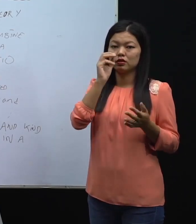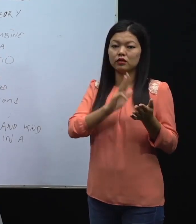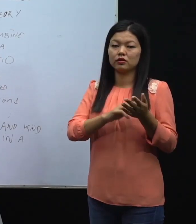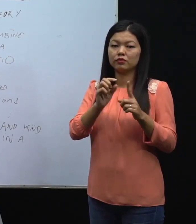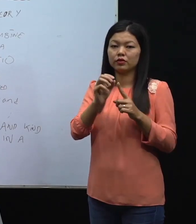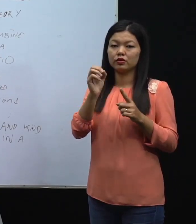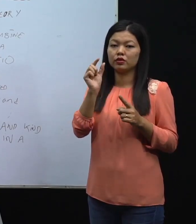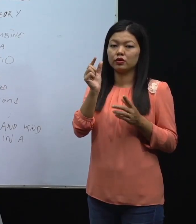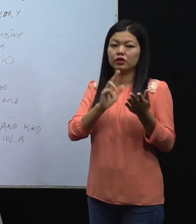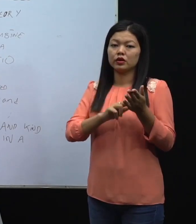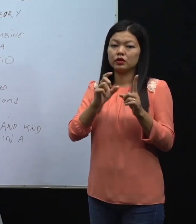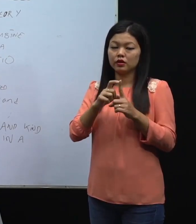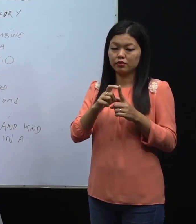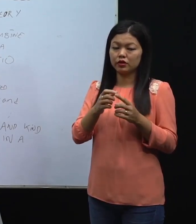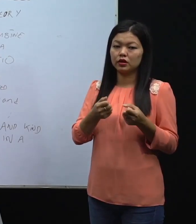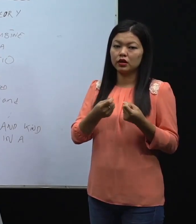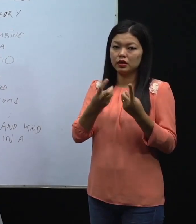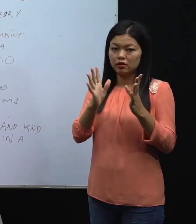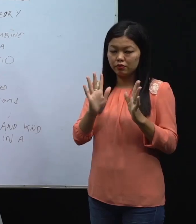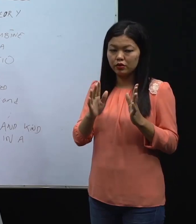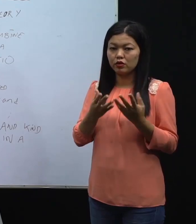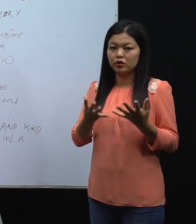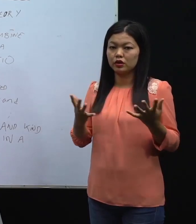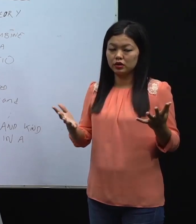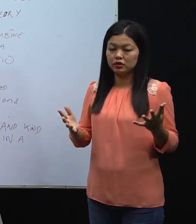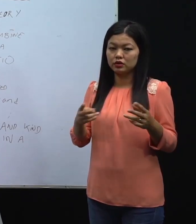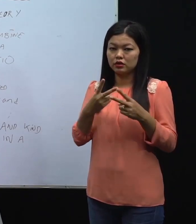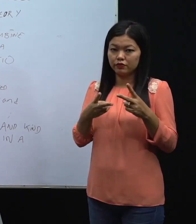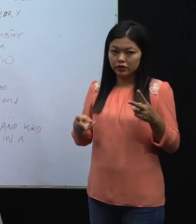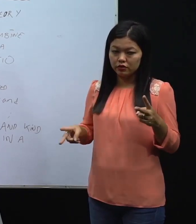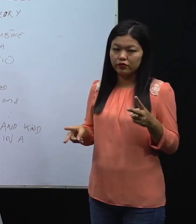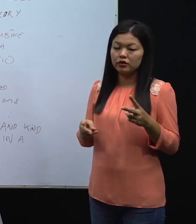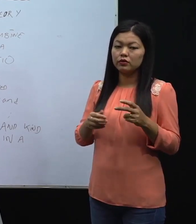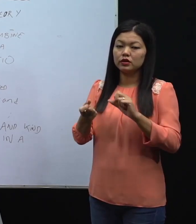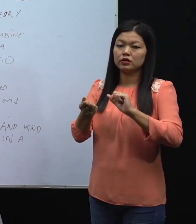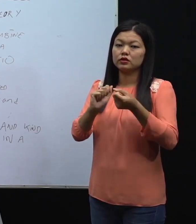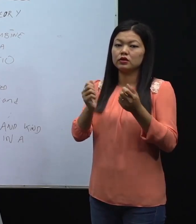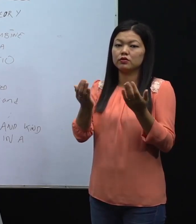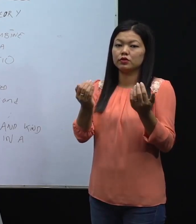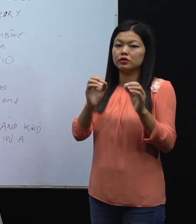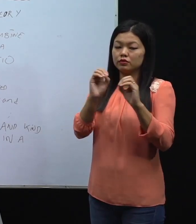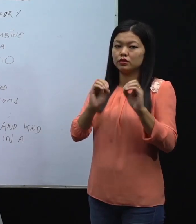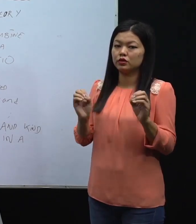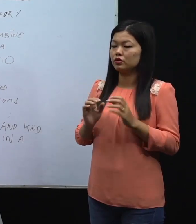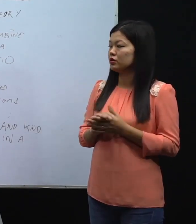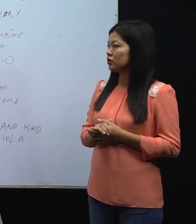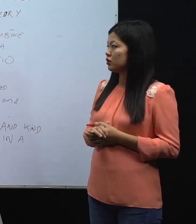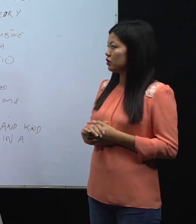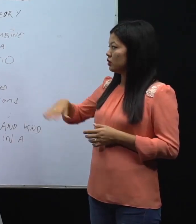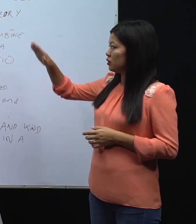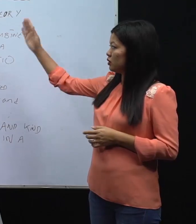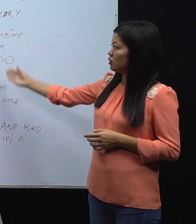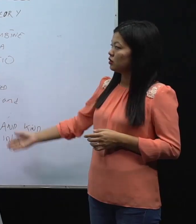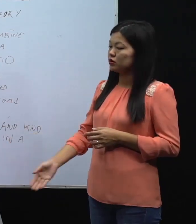in any compound, the number and the kind of atoms are fixed and constant. We cannot make any change. Clear? So students, this is all about the